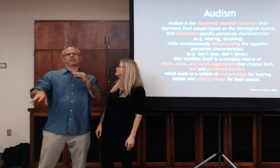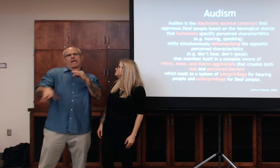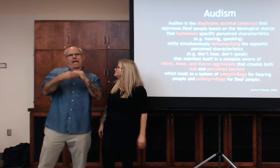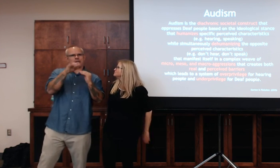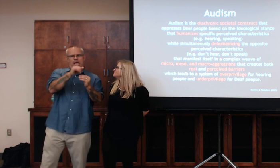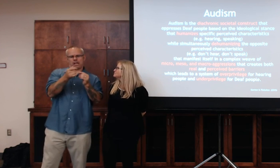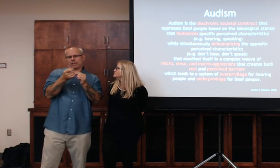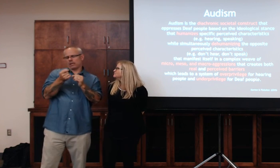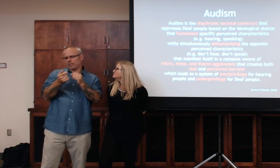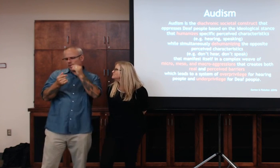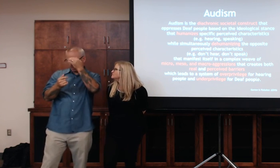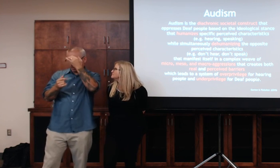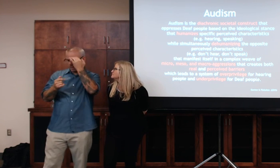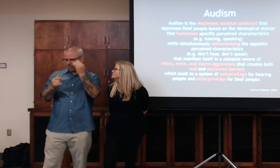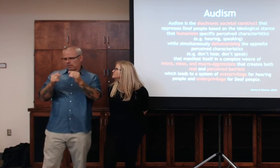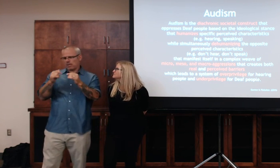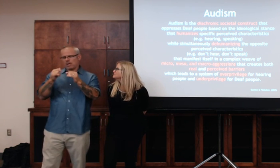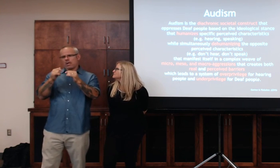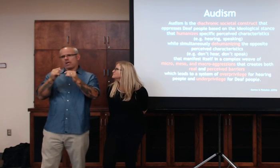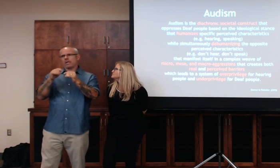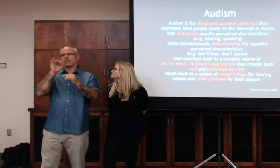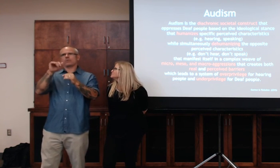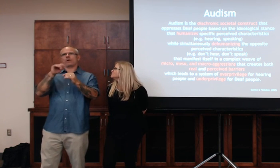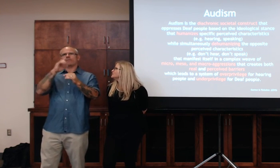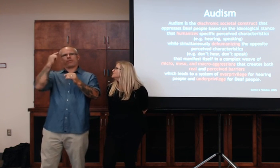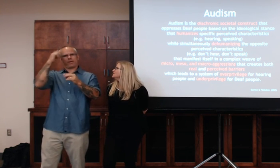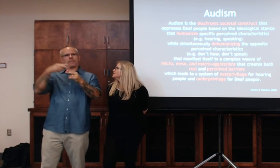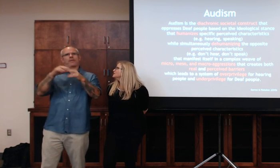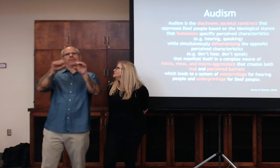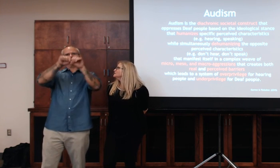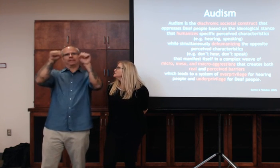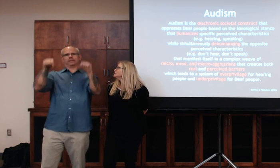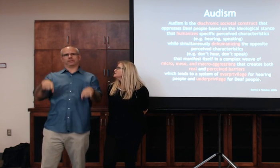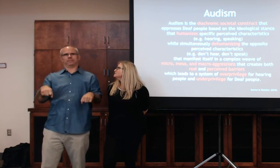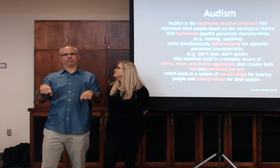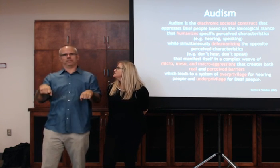just wanted to piggyback on that a little bit. We have to think about that system.